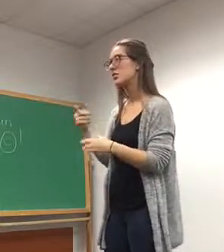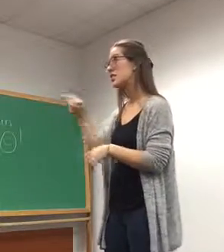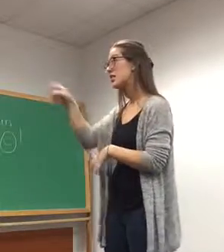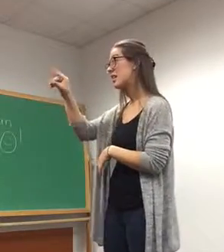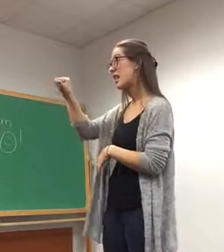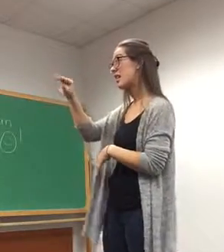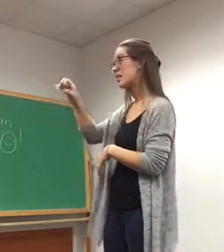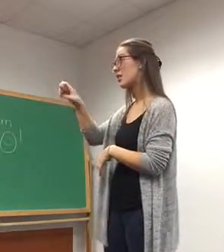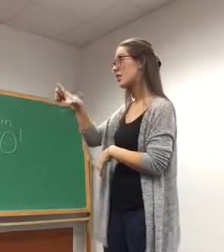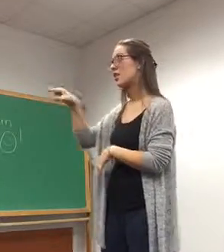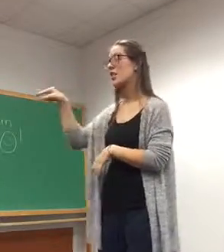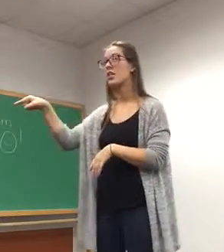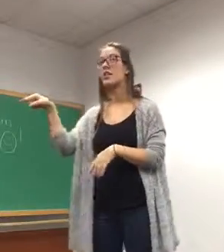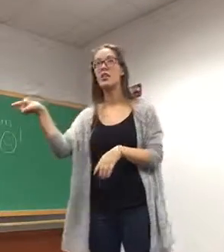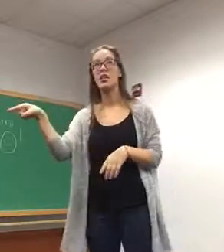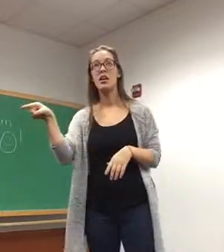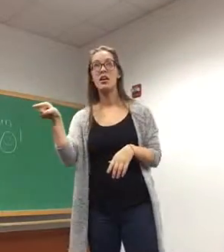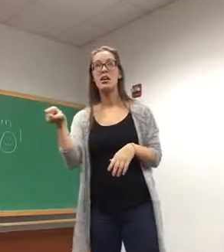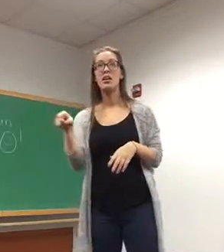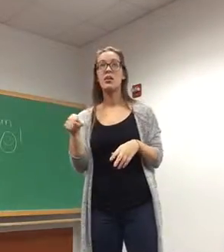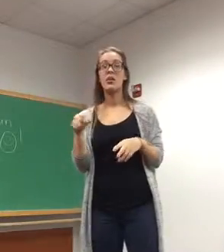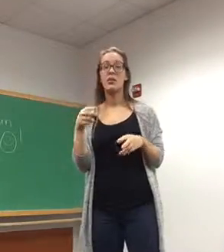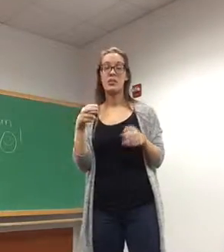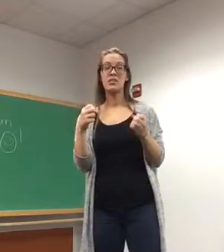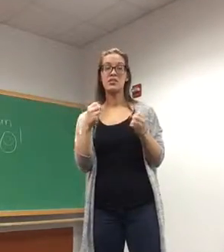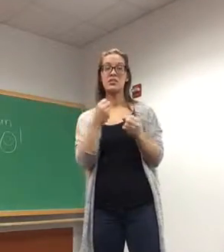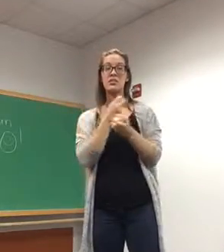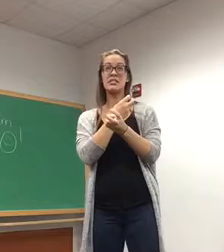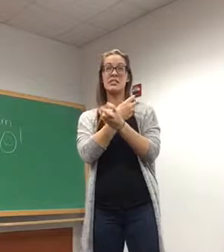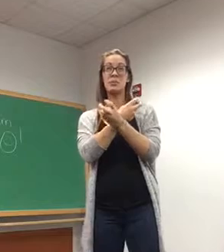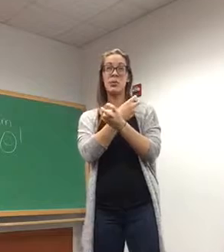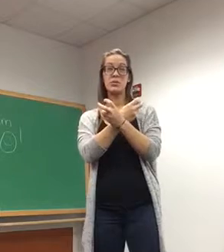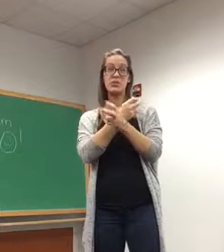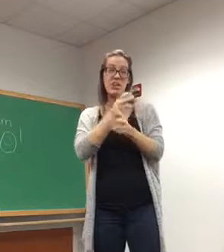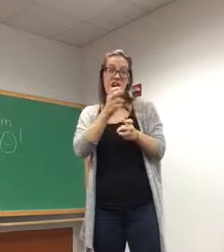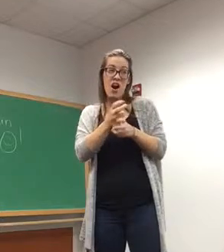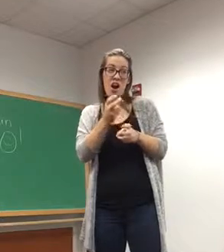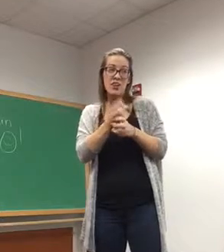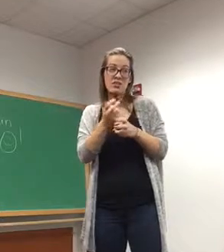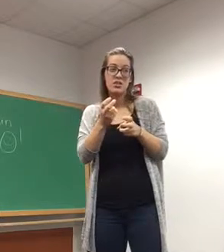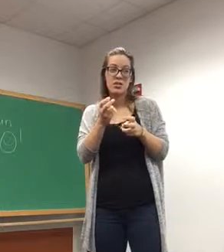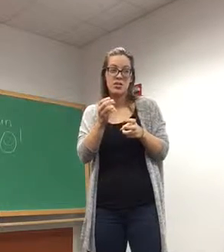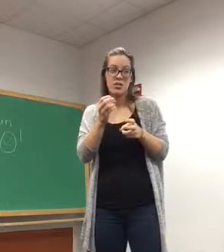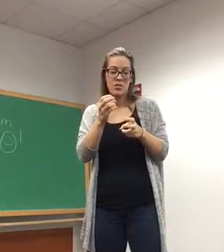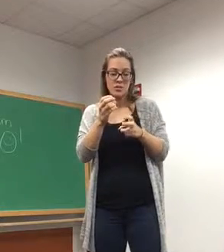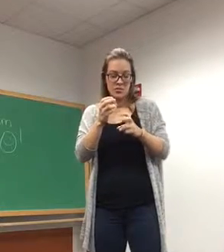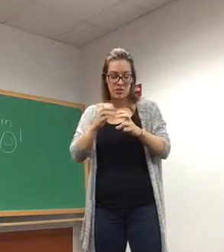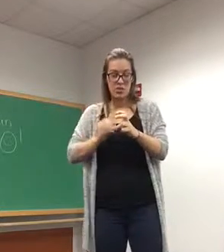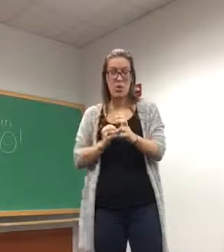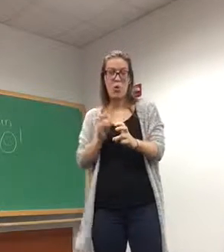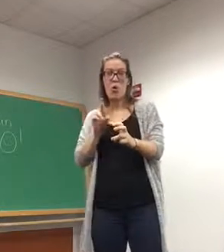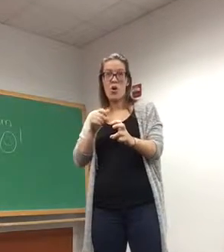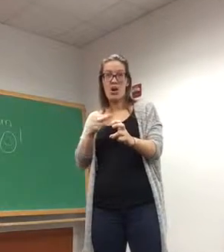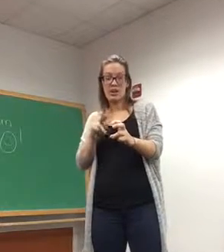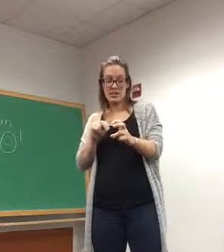right, because it's hard and Okay, give an example of an organ that's protected by the skeletal system. Go ahead, name